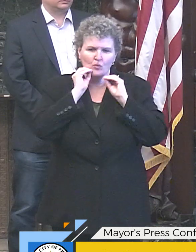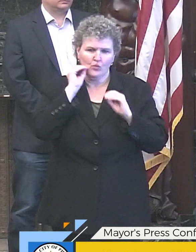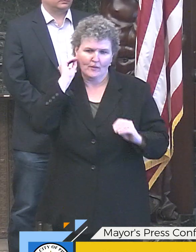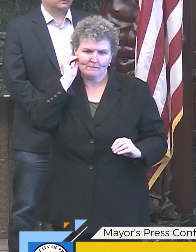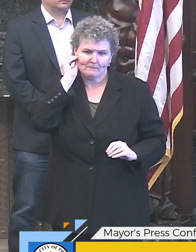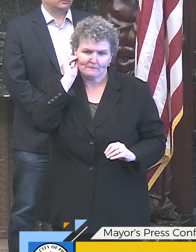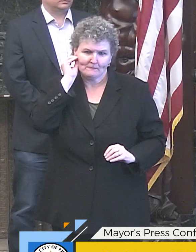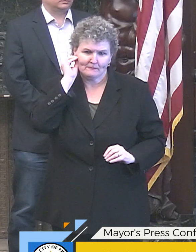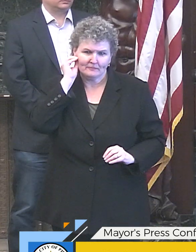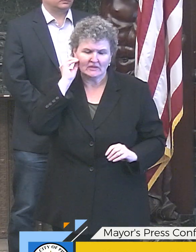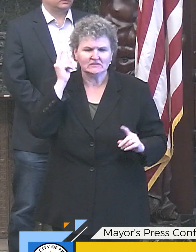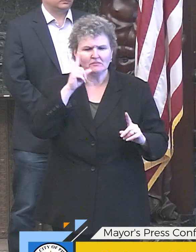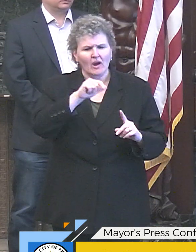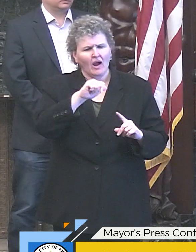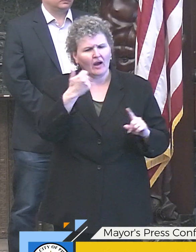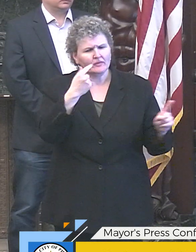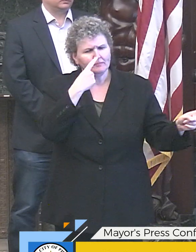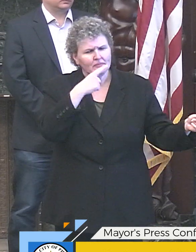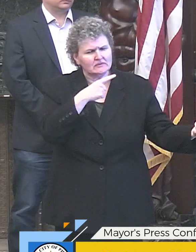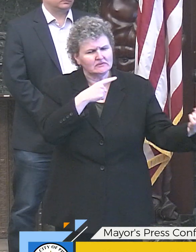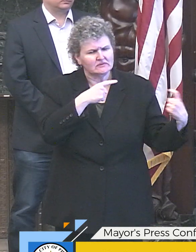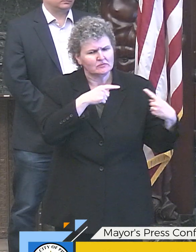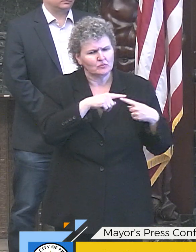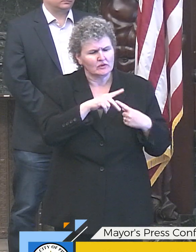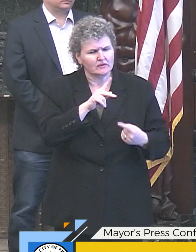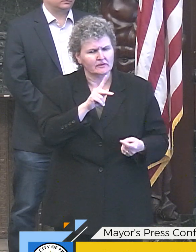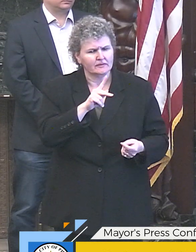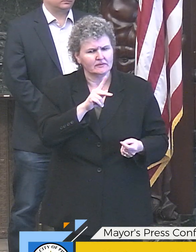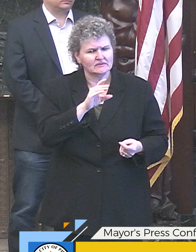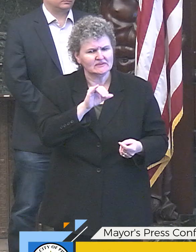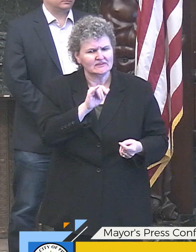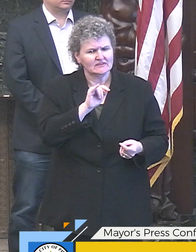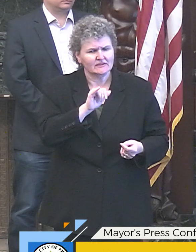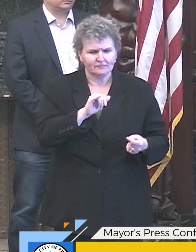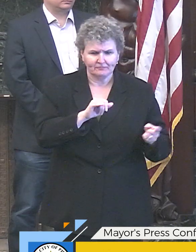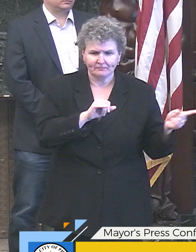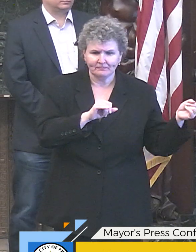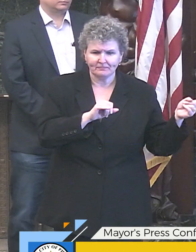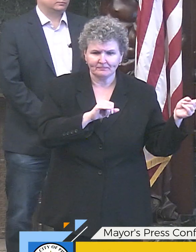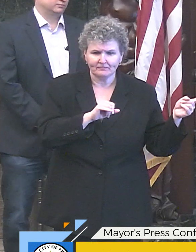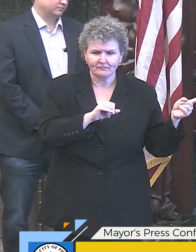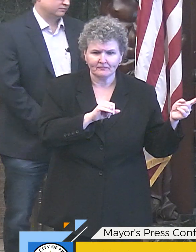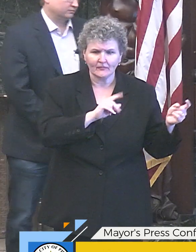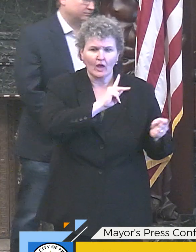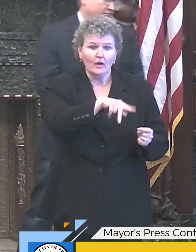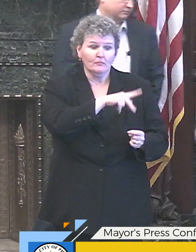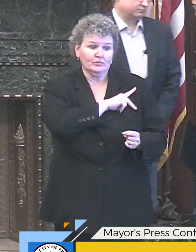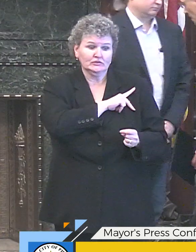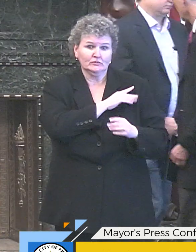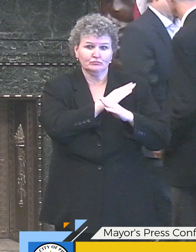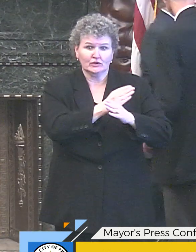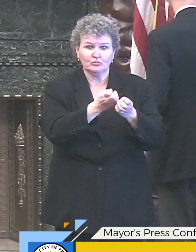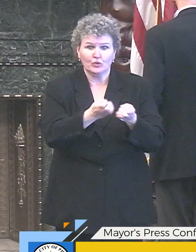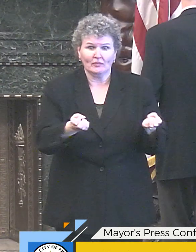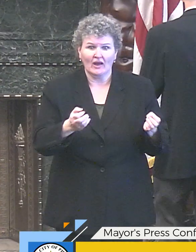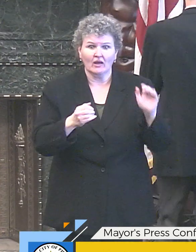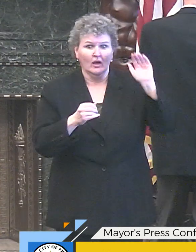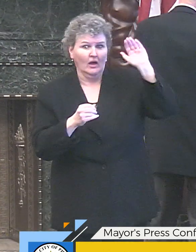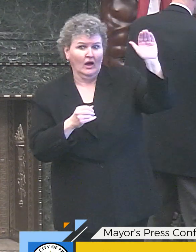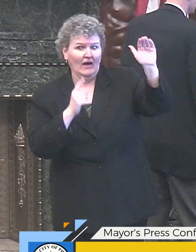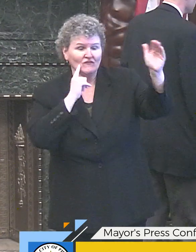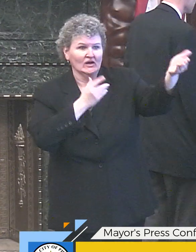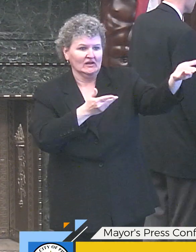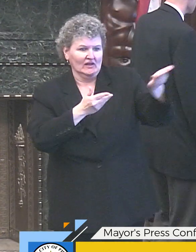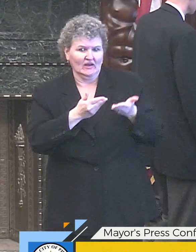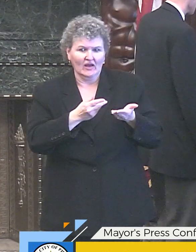city outline what requests have been made for PPE and what has been granted? So, what agencies have you guys